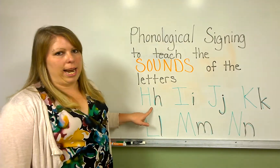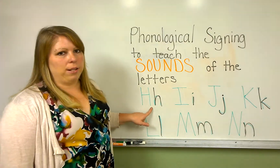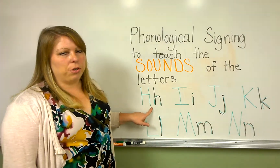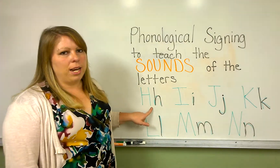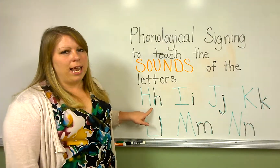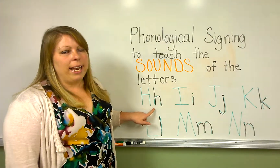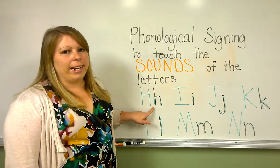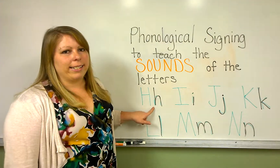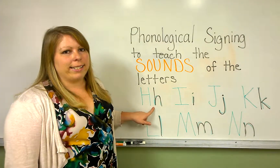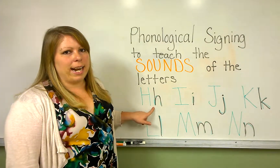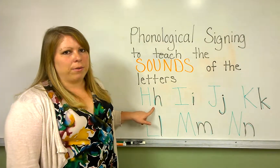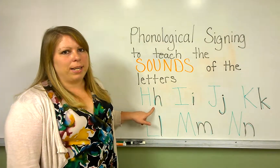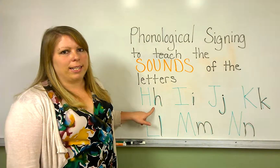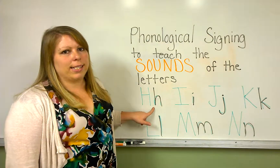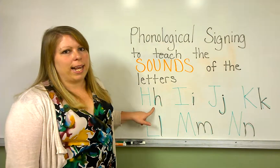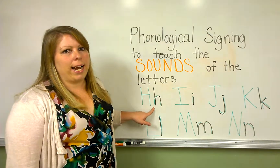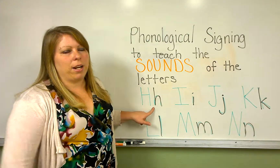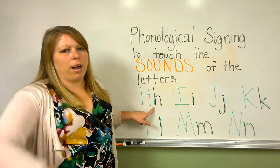H. Its sound and sign are